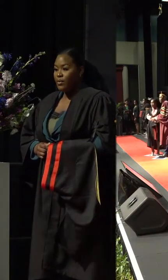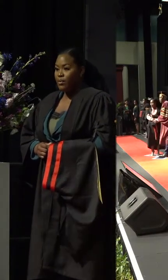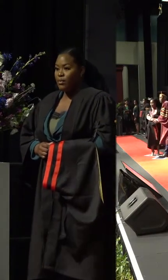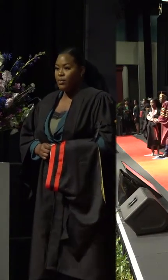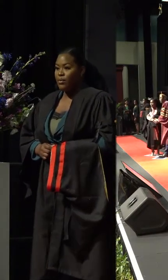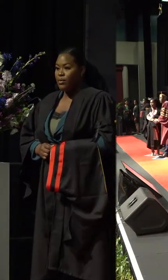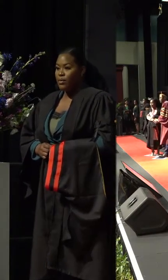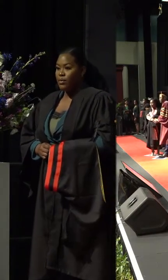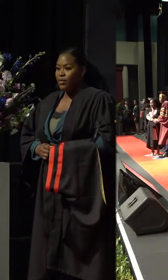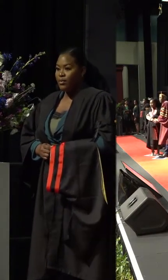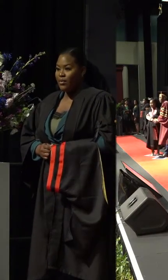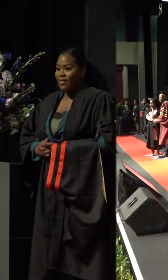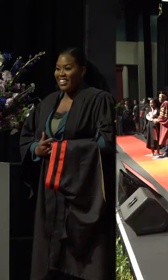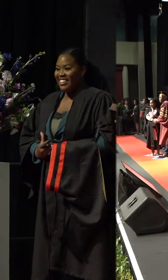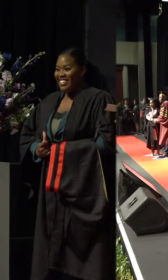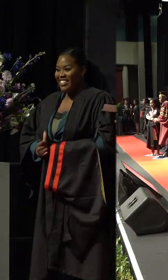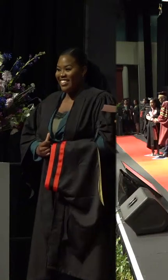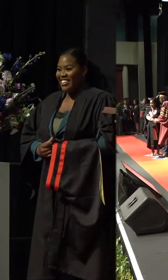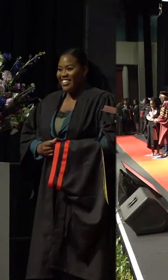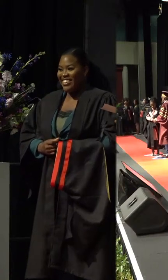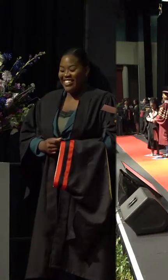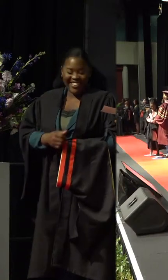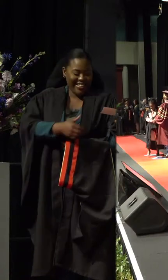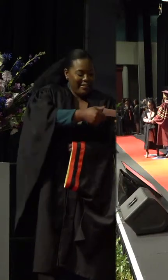Slindokuhle Brilliant Msweli.